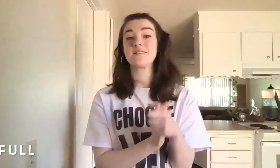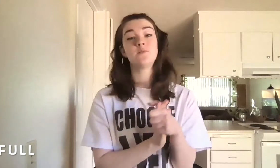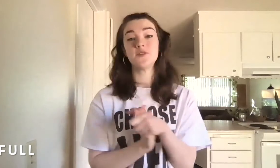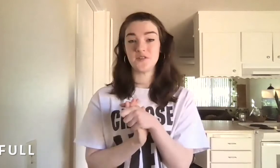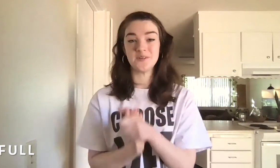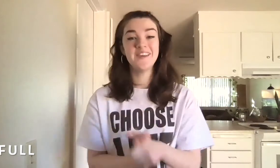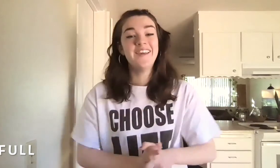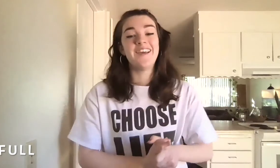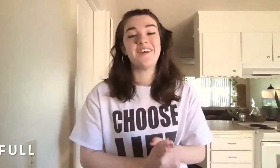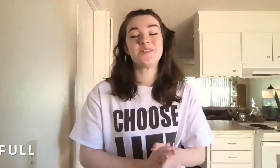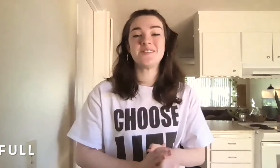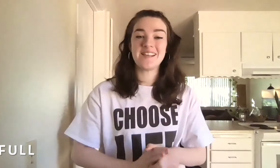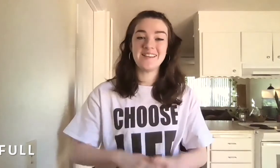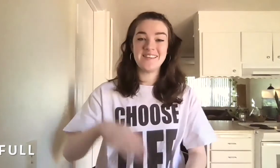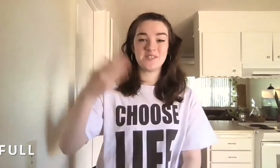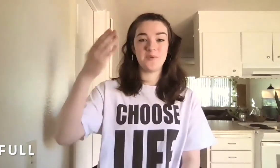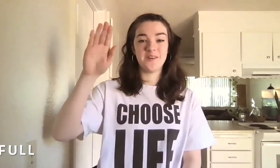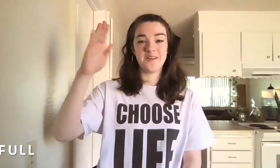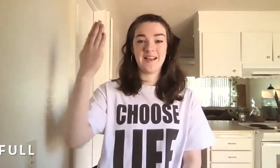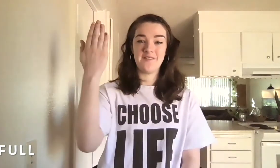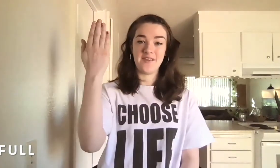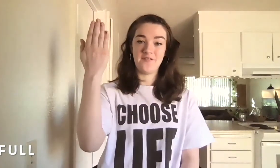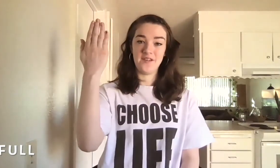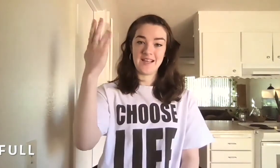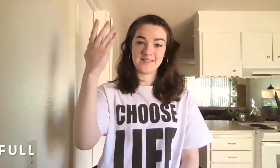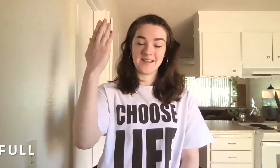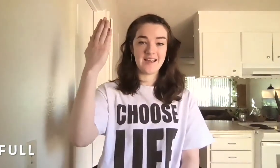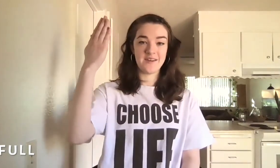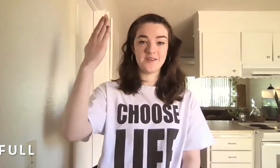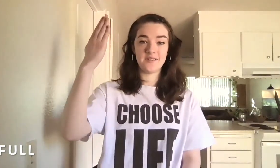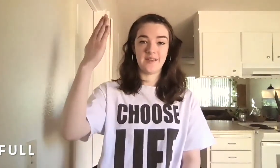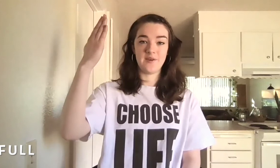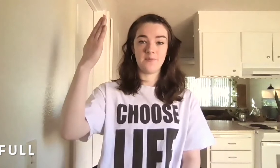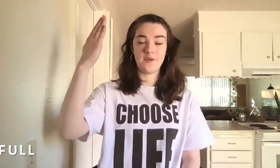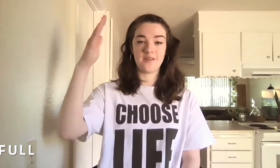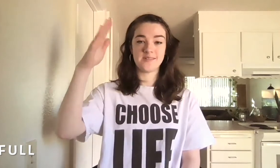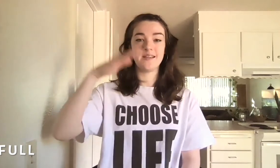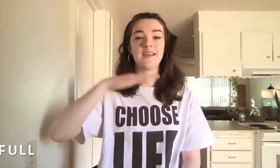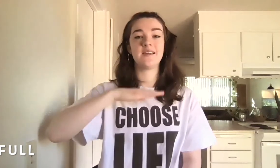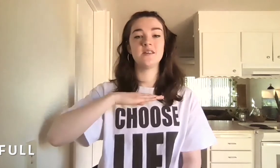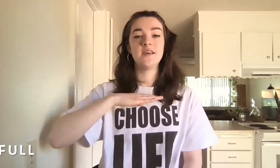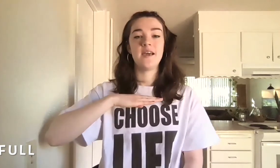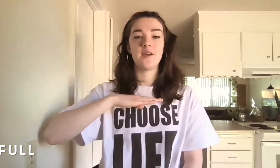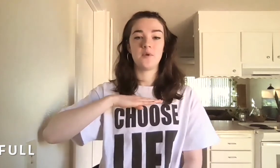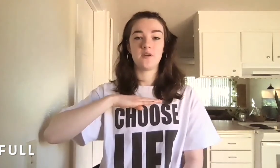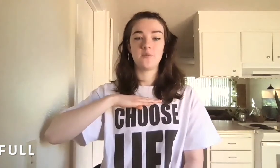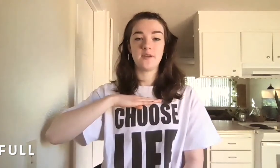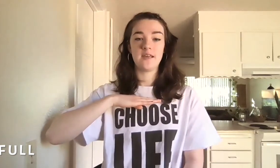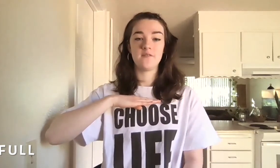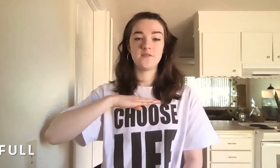much food. So to sign this, we are going to have a flat hand with our signing hand, and we are going to bring it just